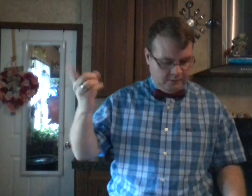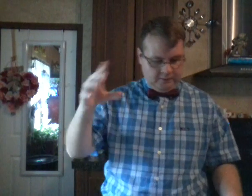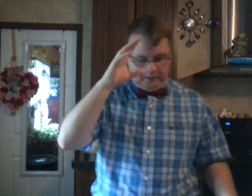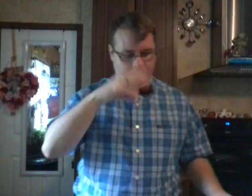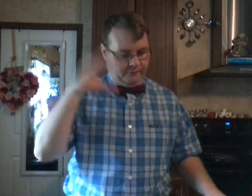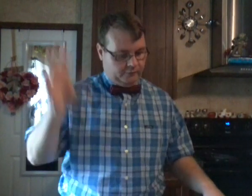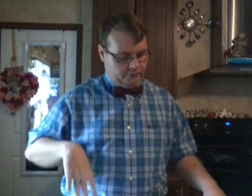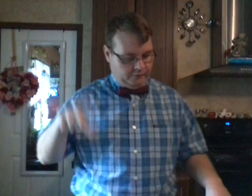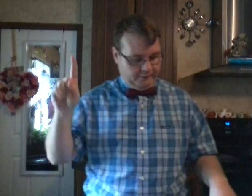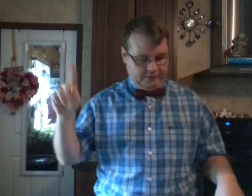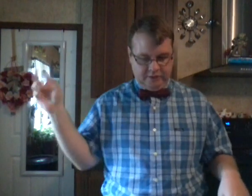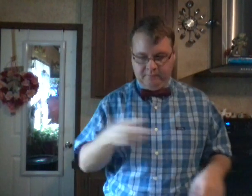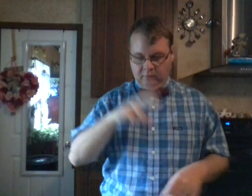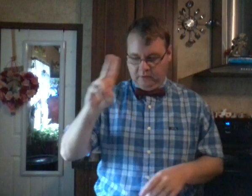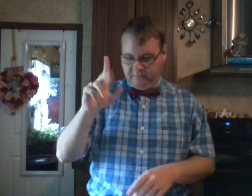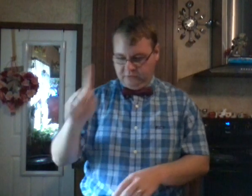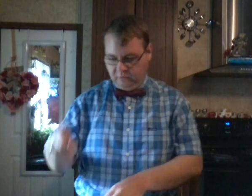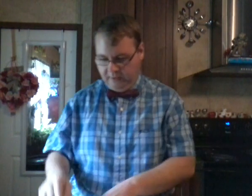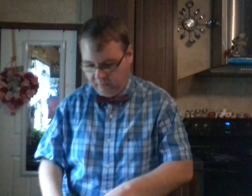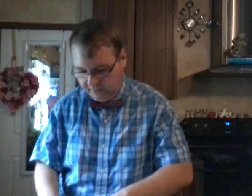Like we got 1 Corinthians chapter 1, verse 21.